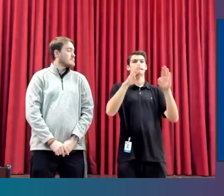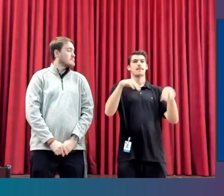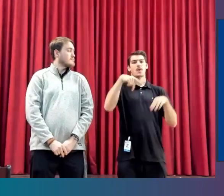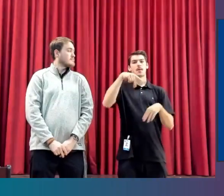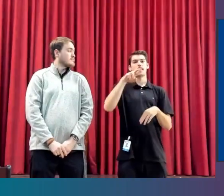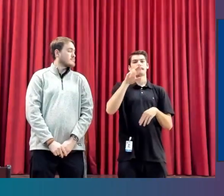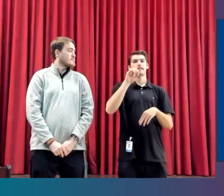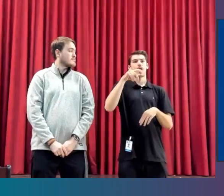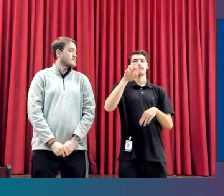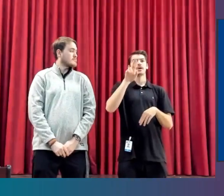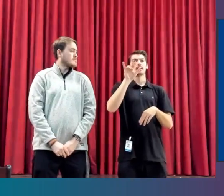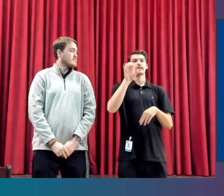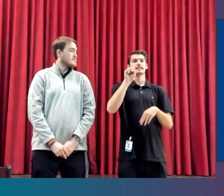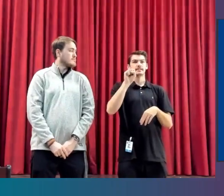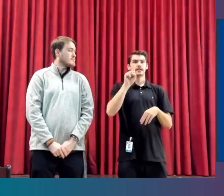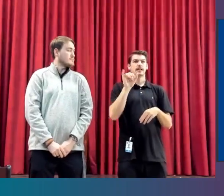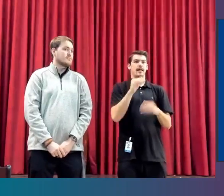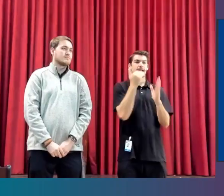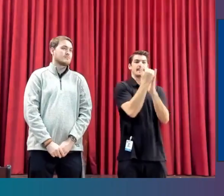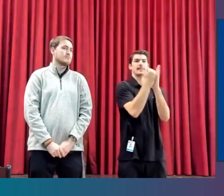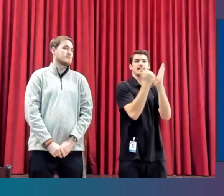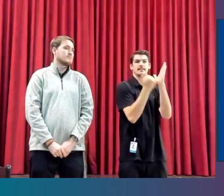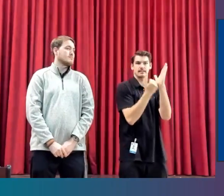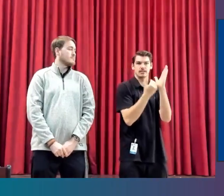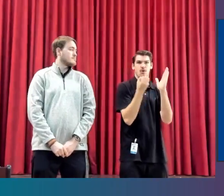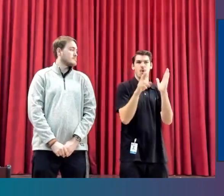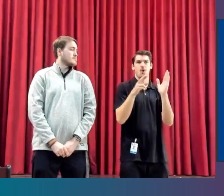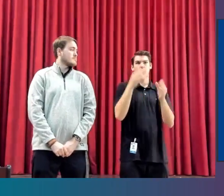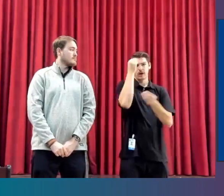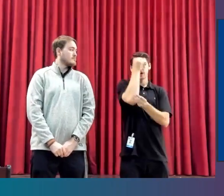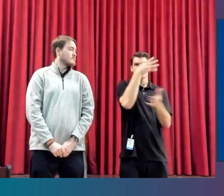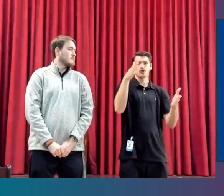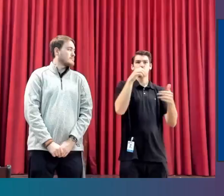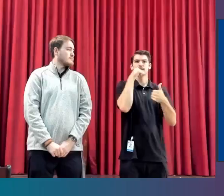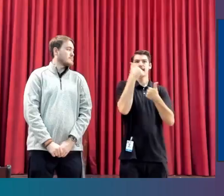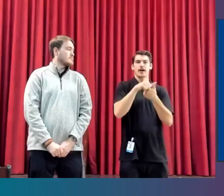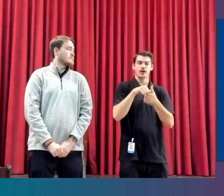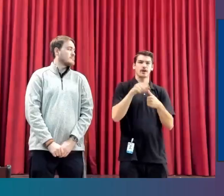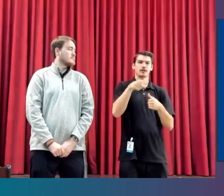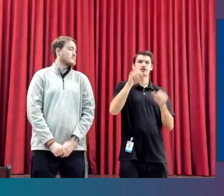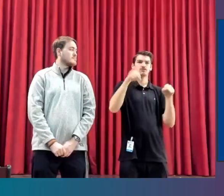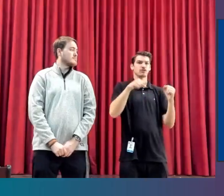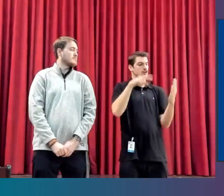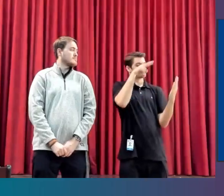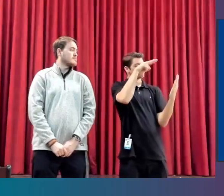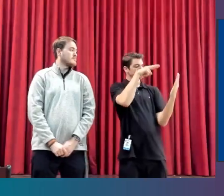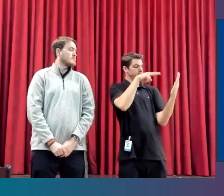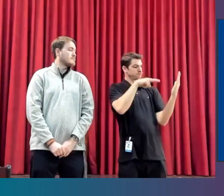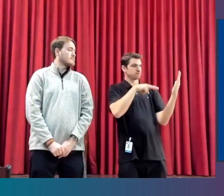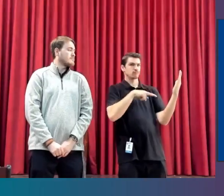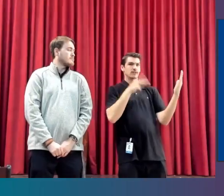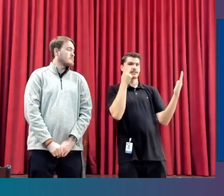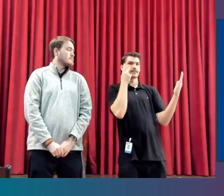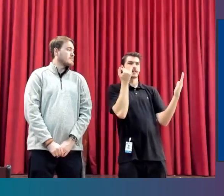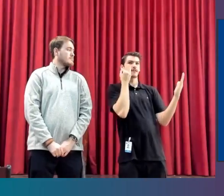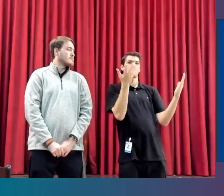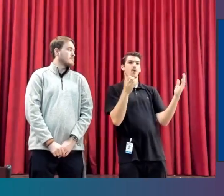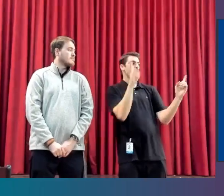a list or in Project Place, right, our newsletter, where you can look through them and then decide if you want to